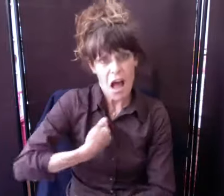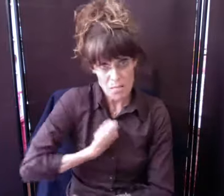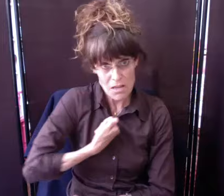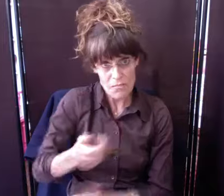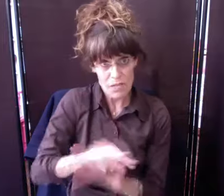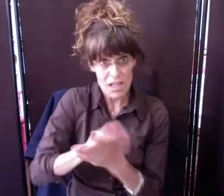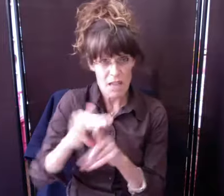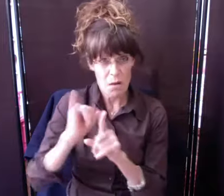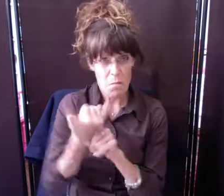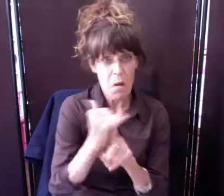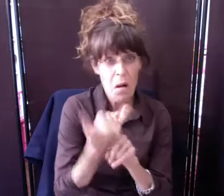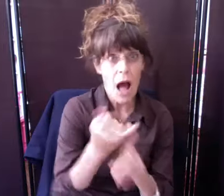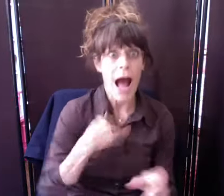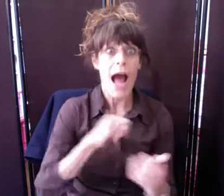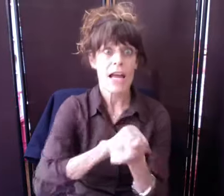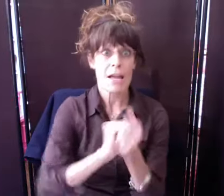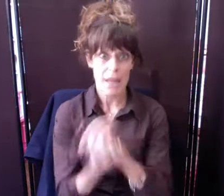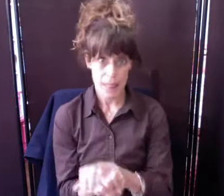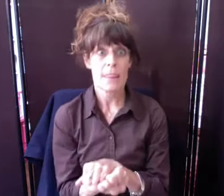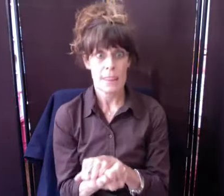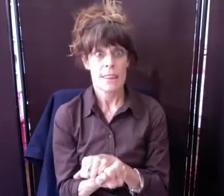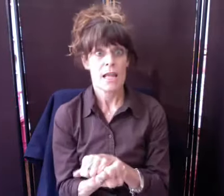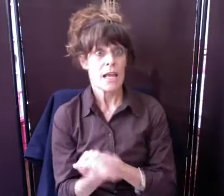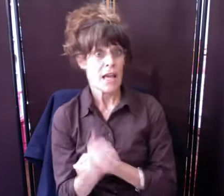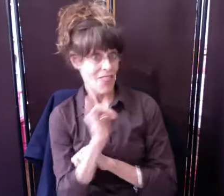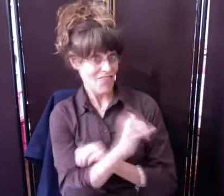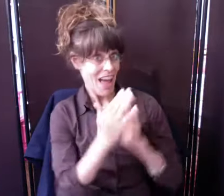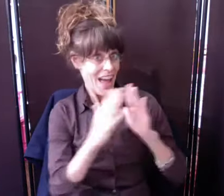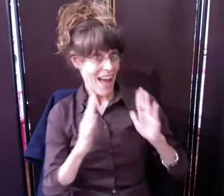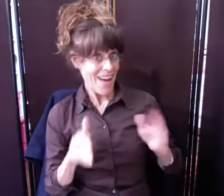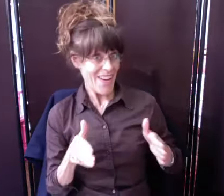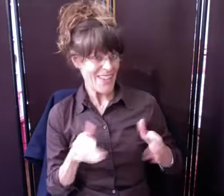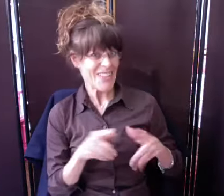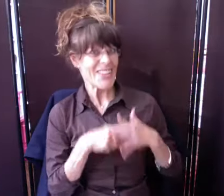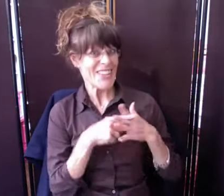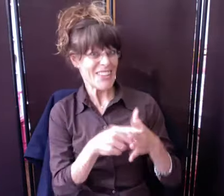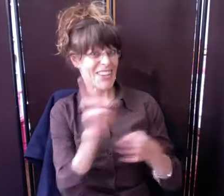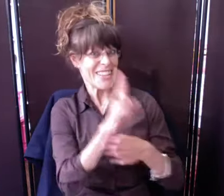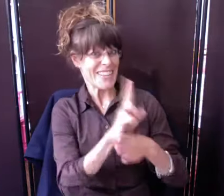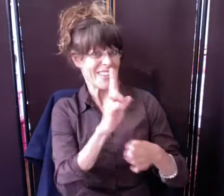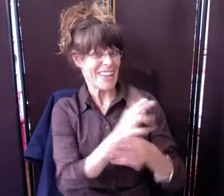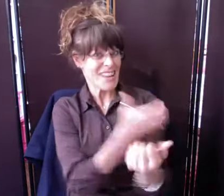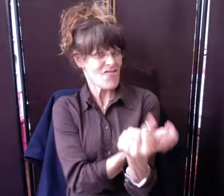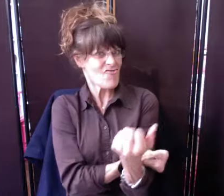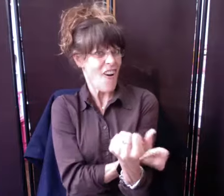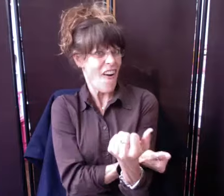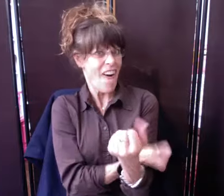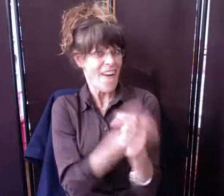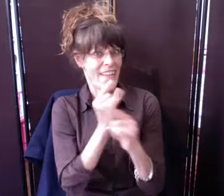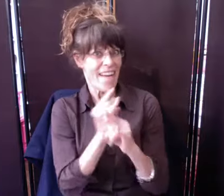changed. And at that house is where I started experimenting with drugs and alcohol. And I remember the first time I got drunk, I